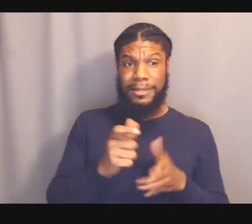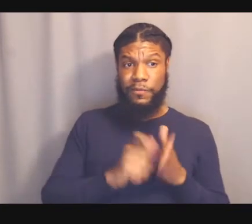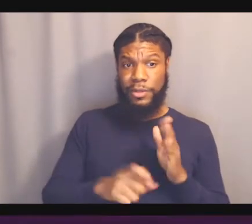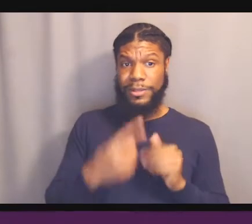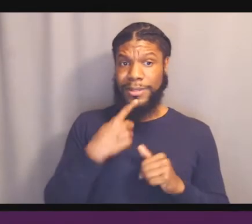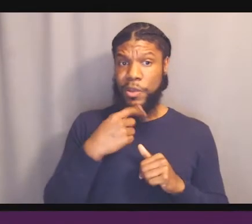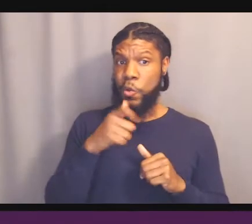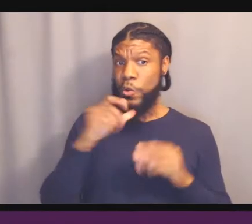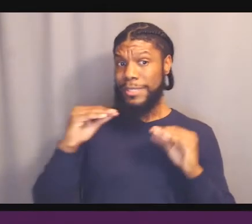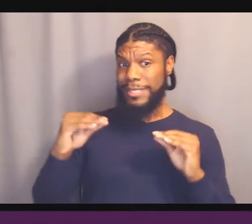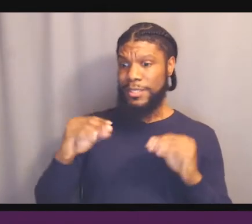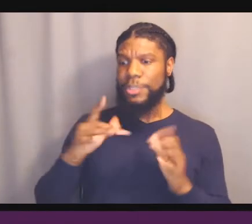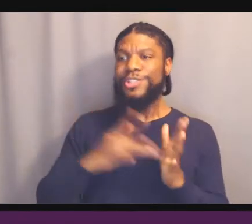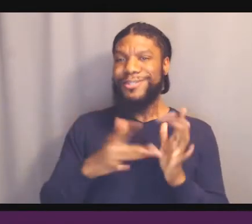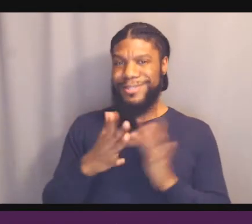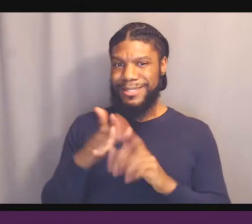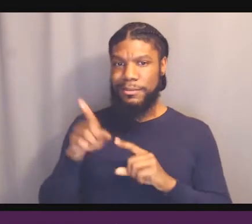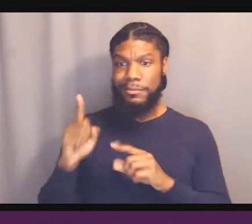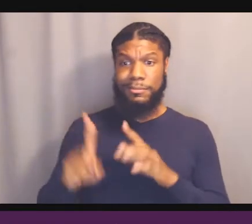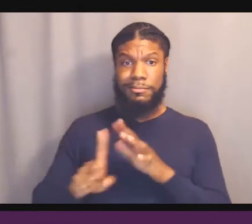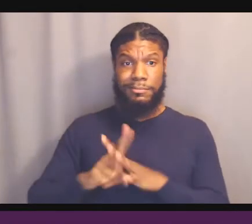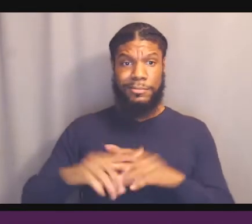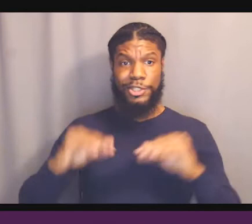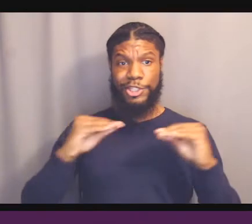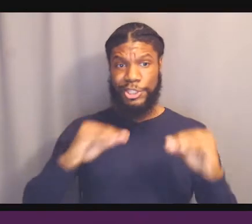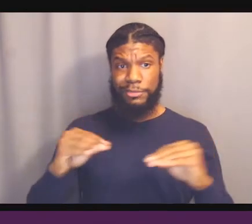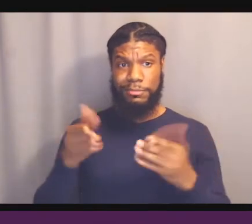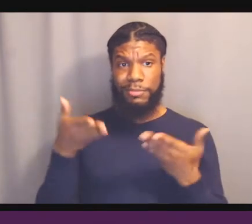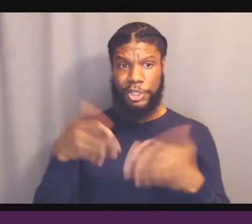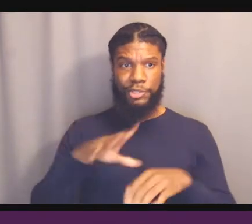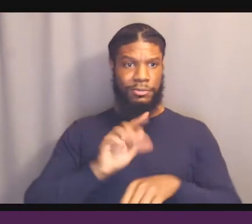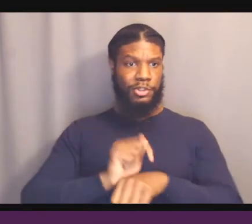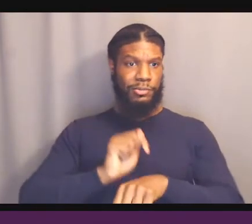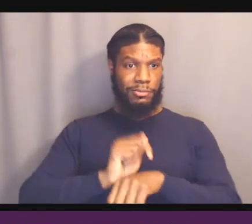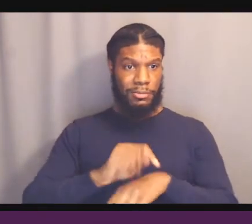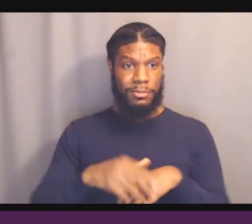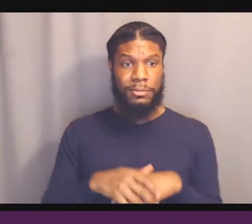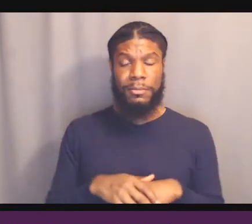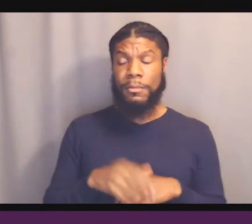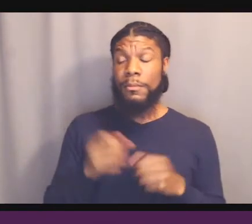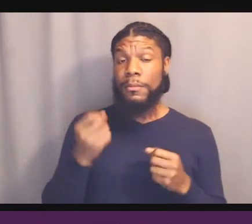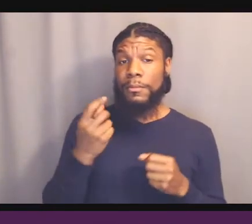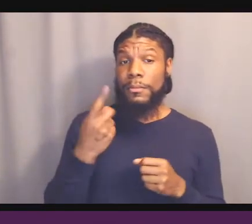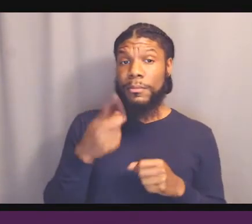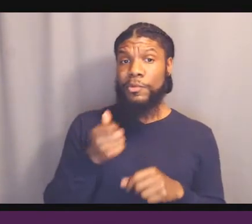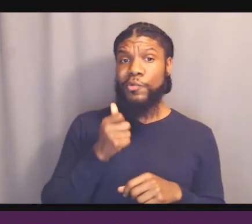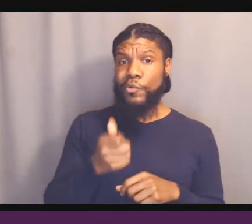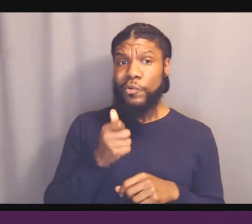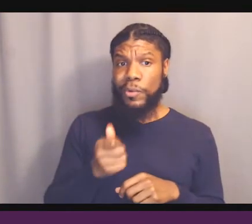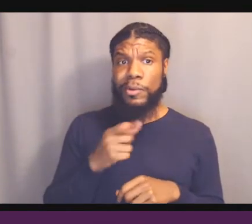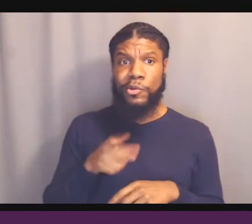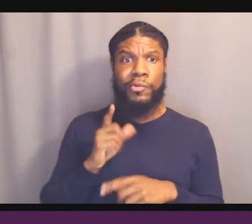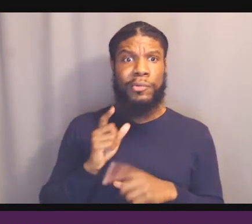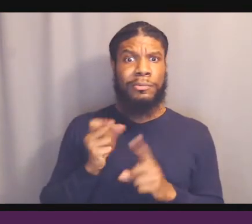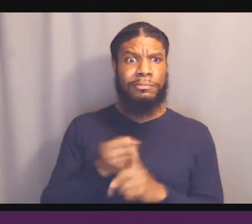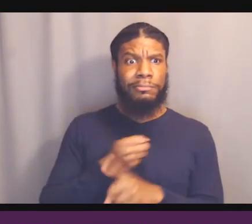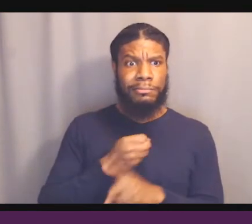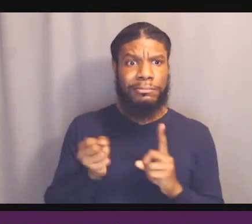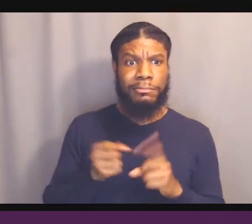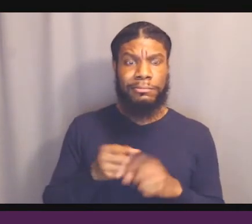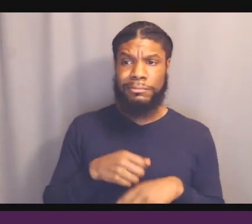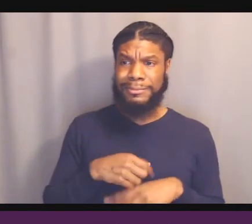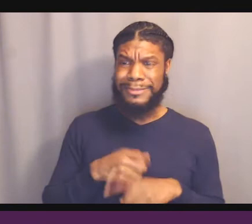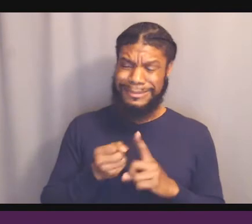synagogue. But when you've been victimized or violated, then every voice sounds the